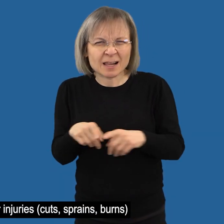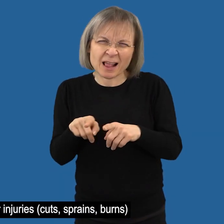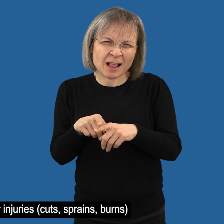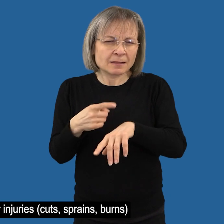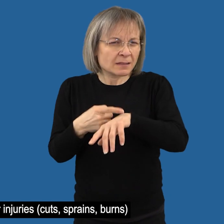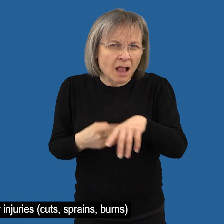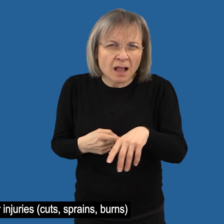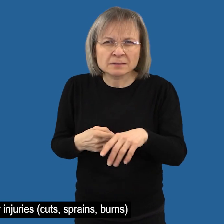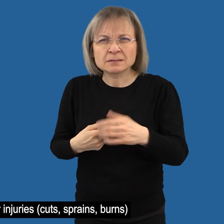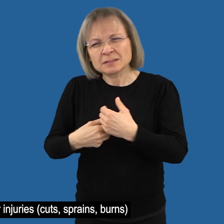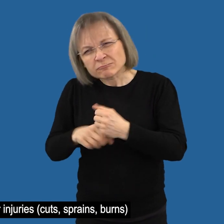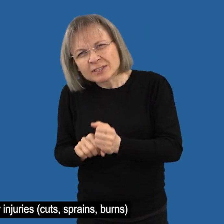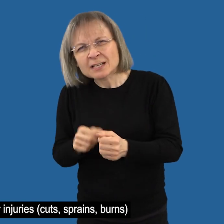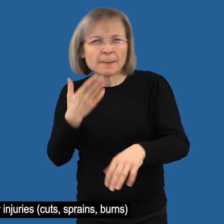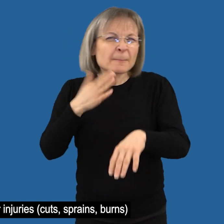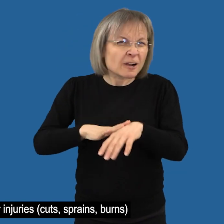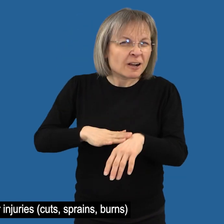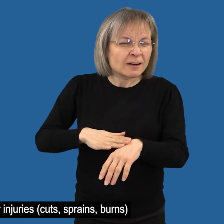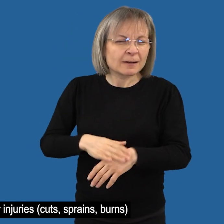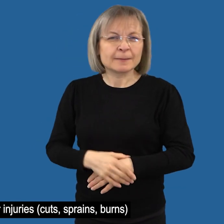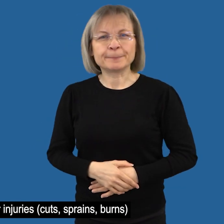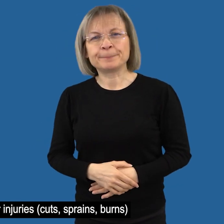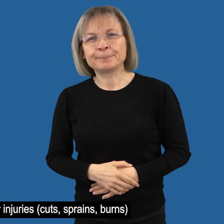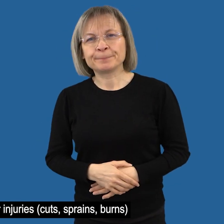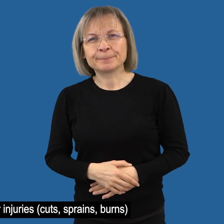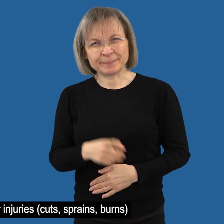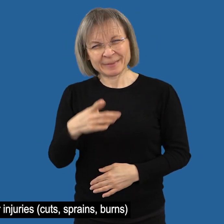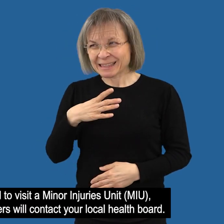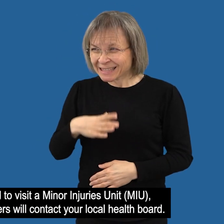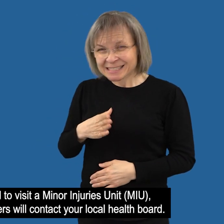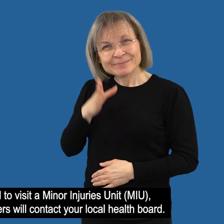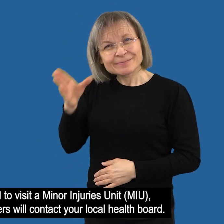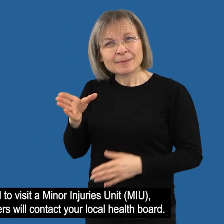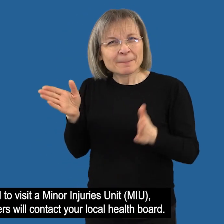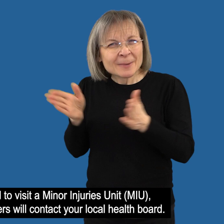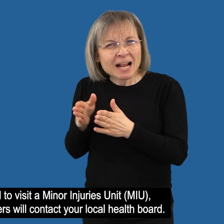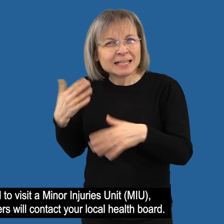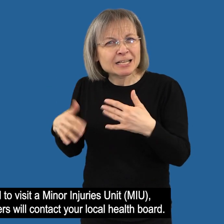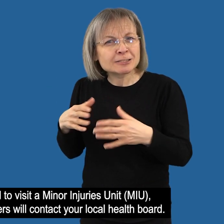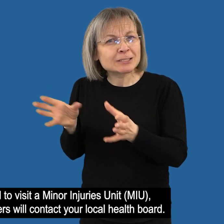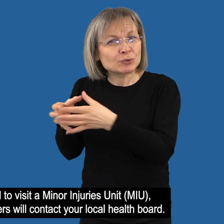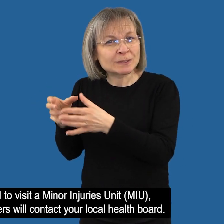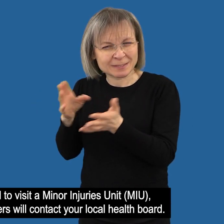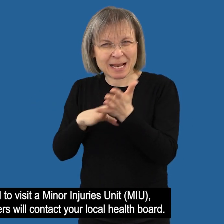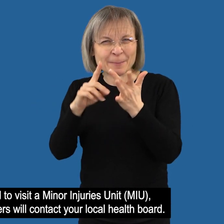Minor injuries, cuts, sprains, burns. If you need to visit a minor injuries